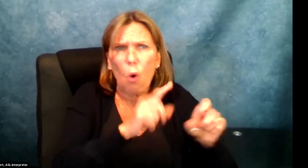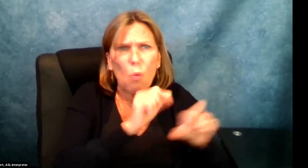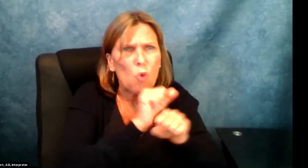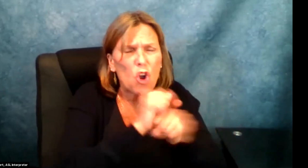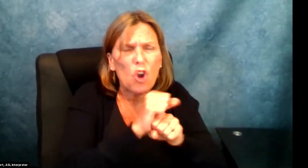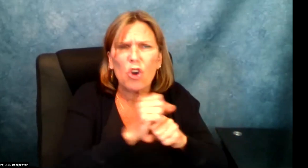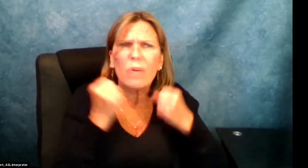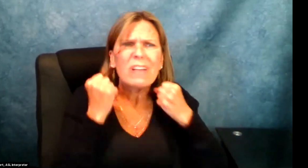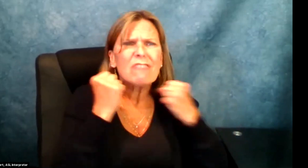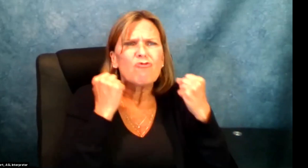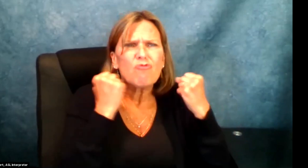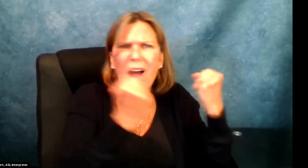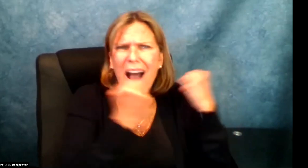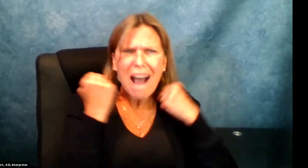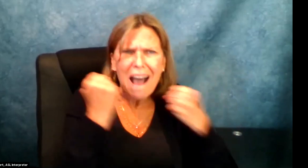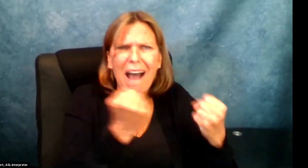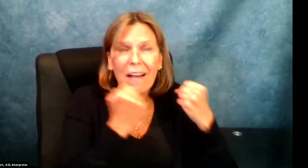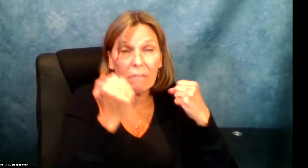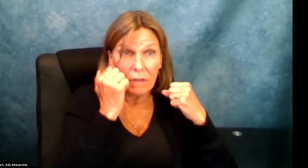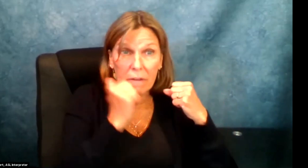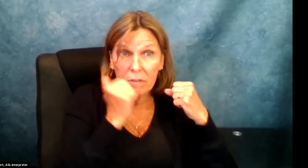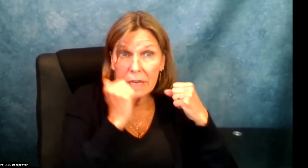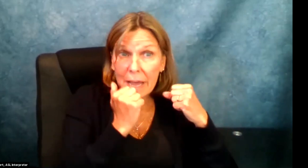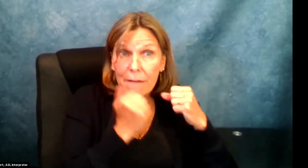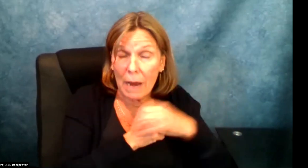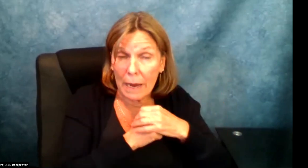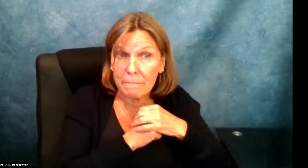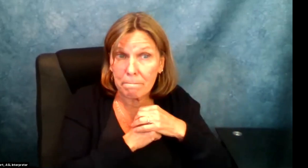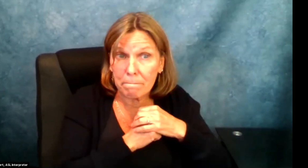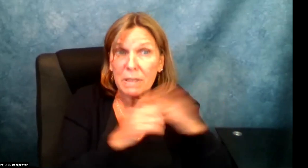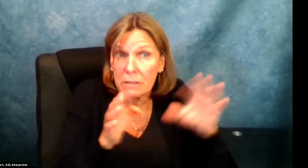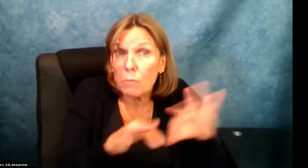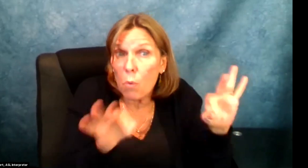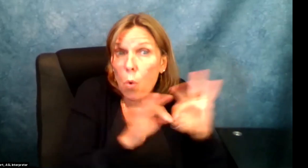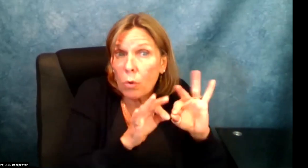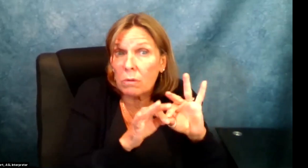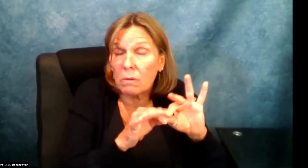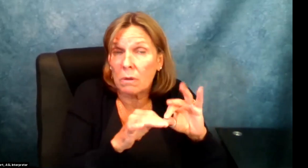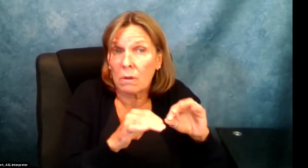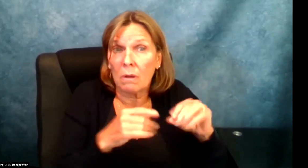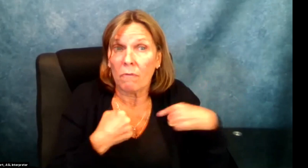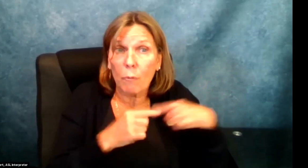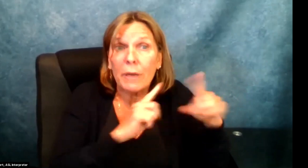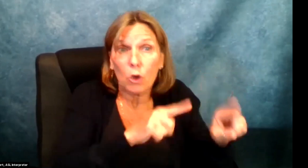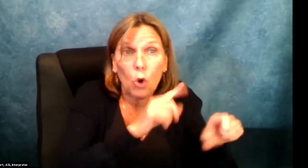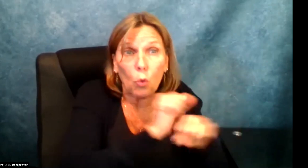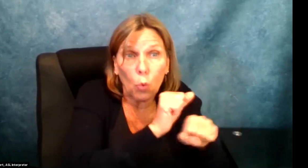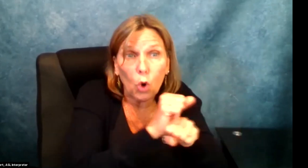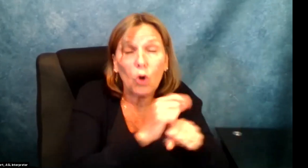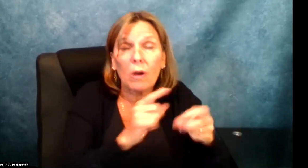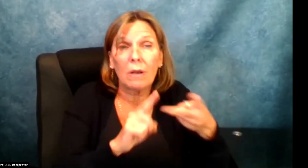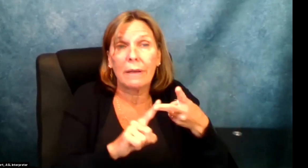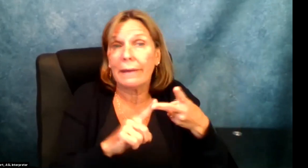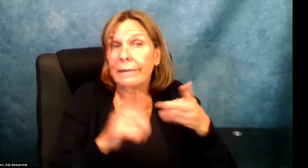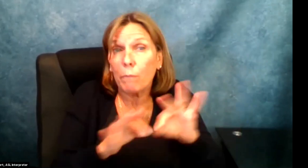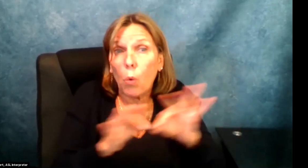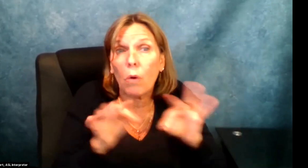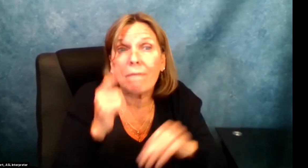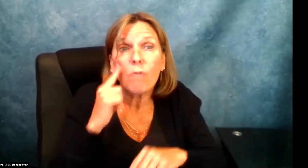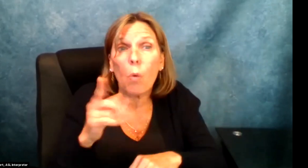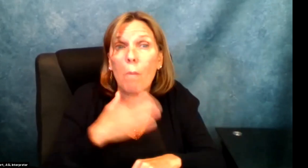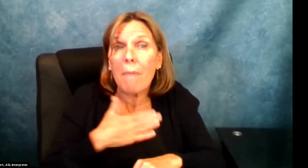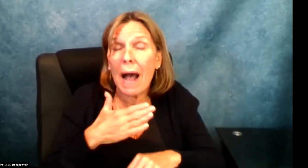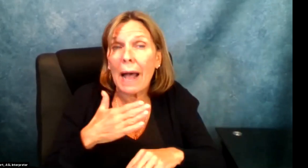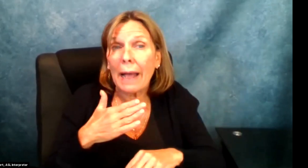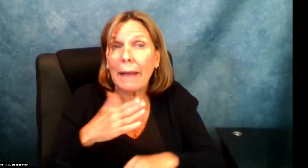that's important for my family, my patients, and so forth. I want my kids to